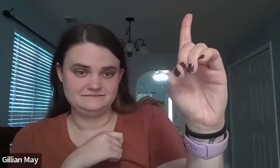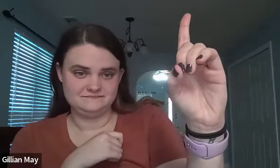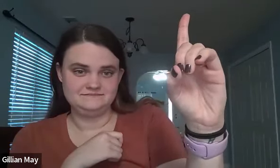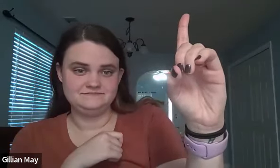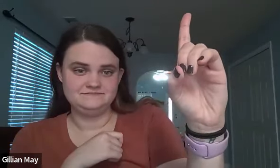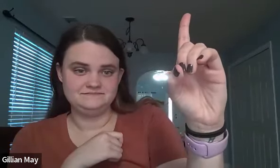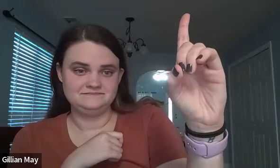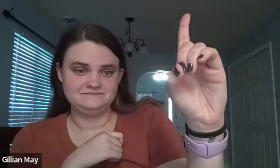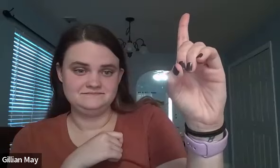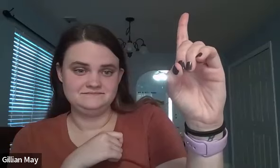Mm-hmm.